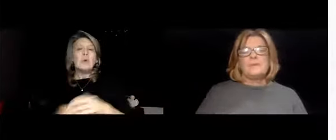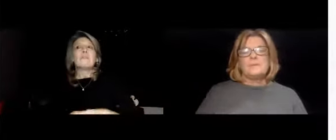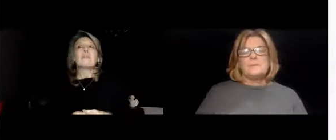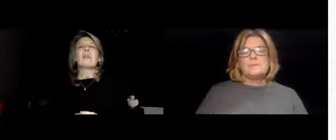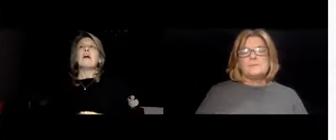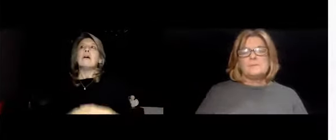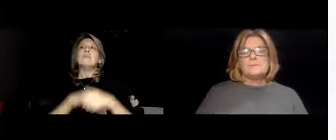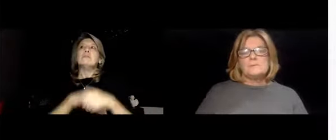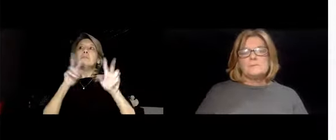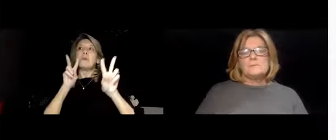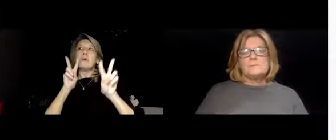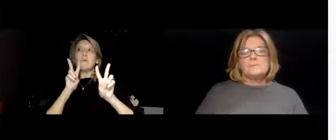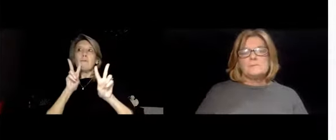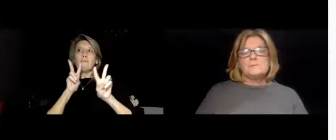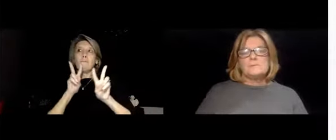things.